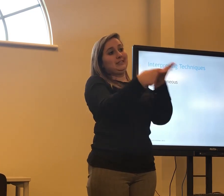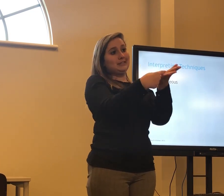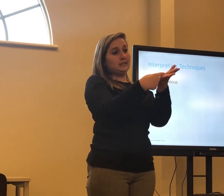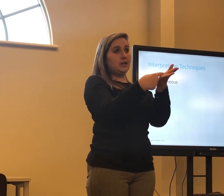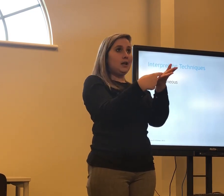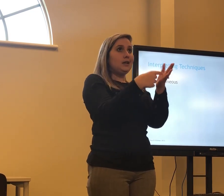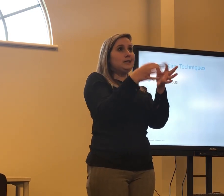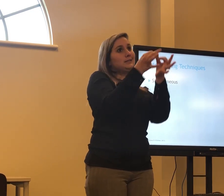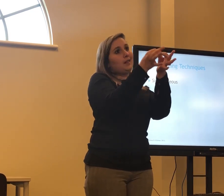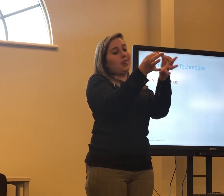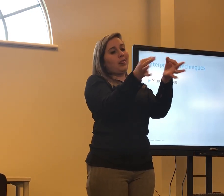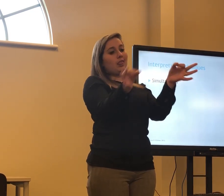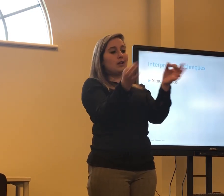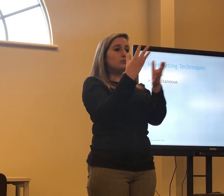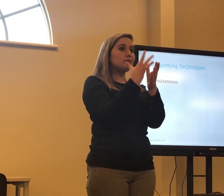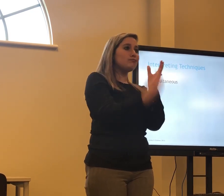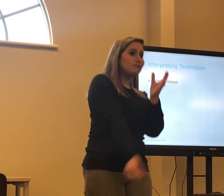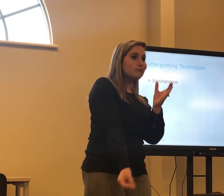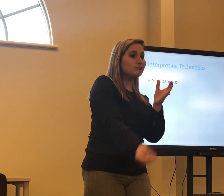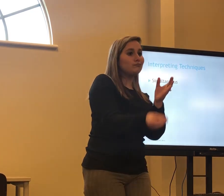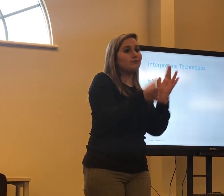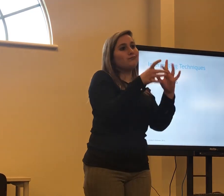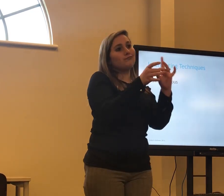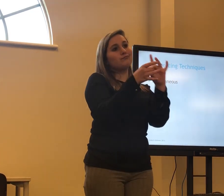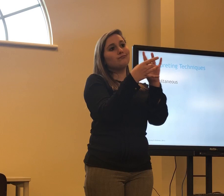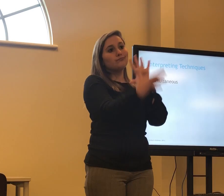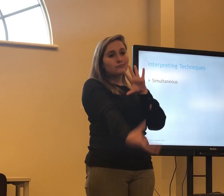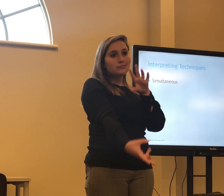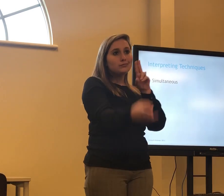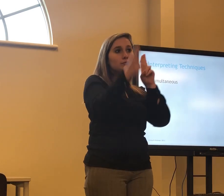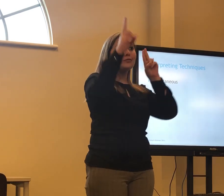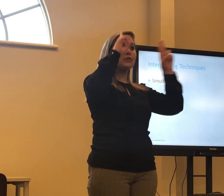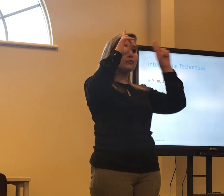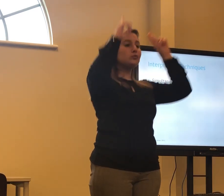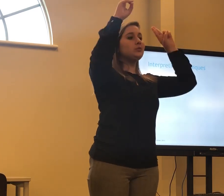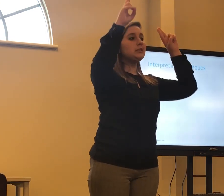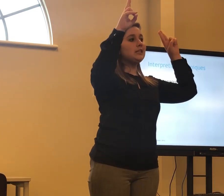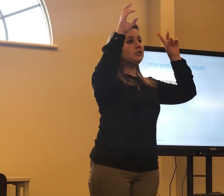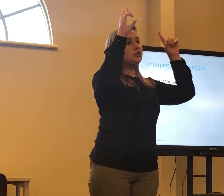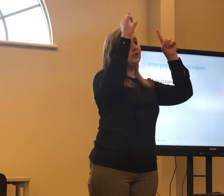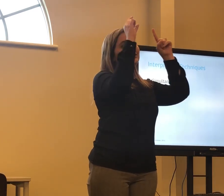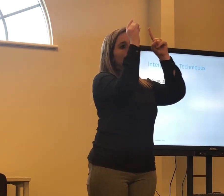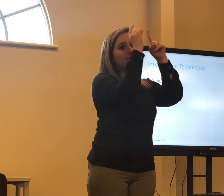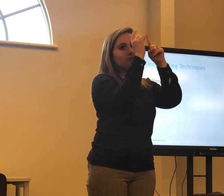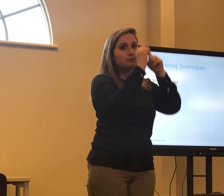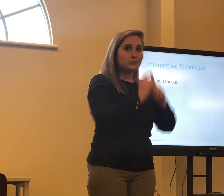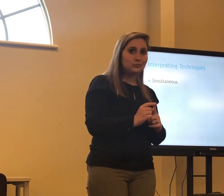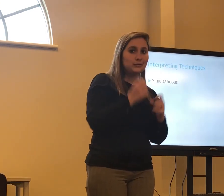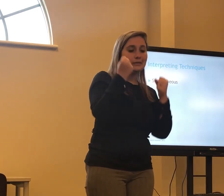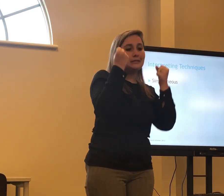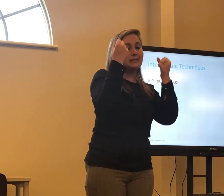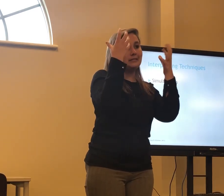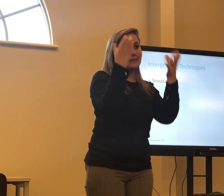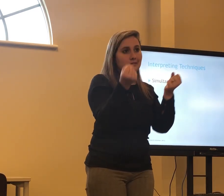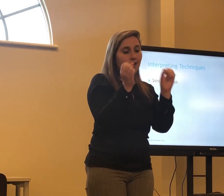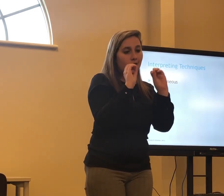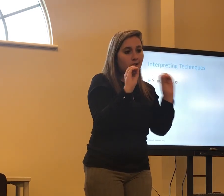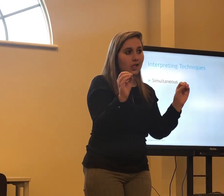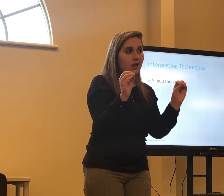and having no vocabulary while they're hallucinating and they're sweating from their medicine. Okay.